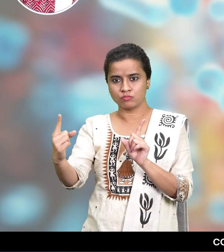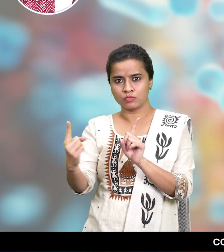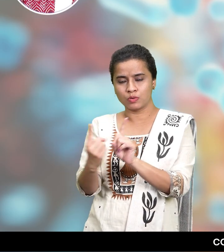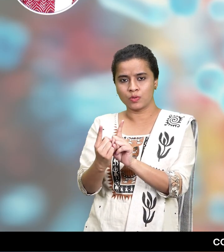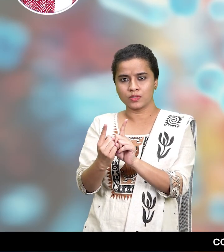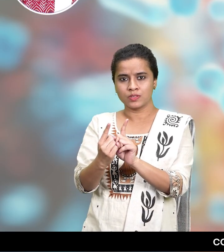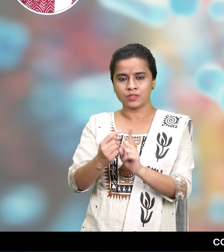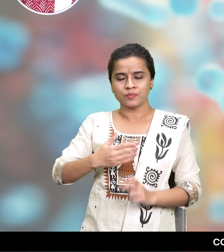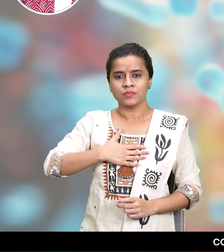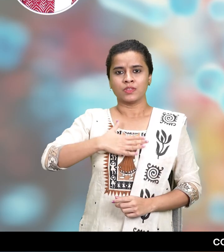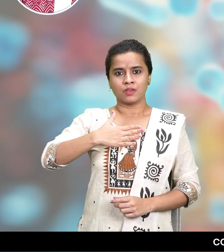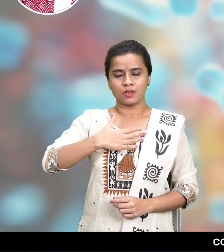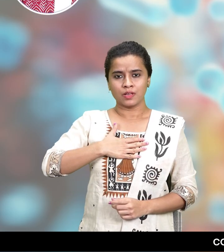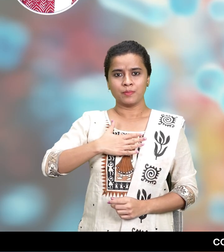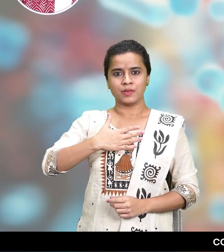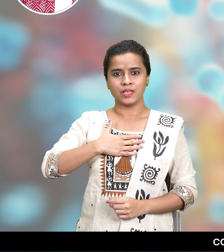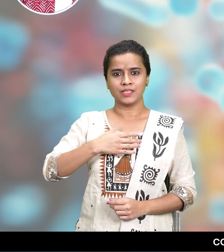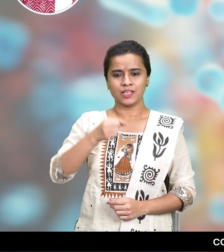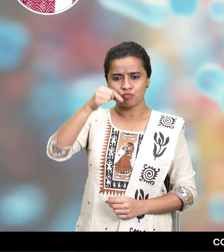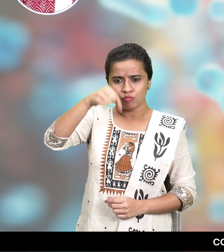can breathe in these droplets,